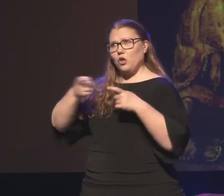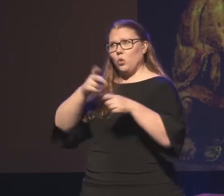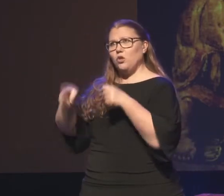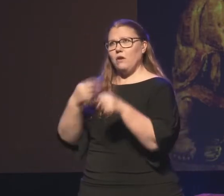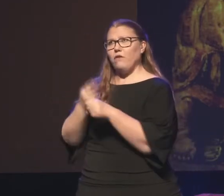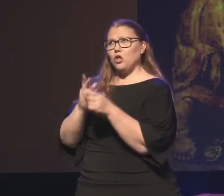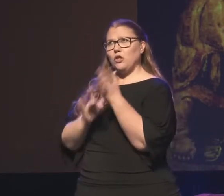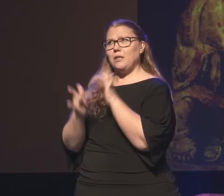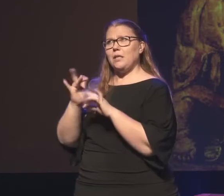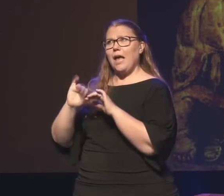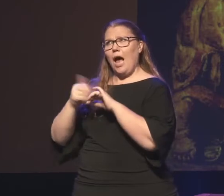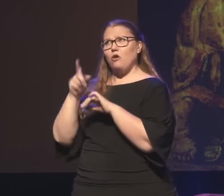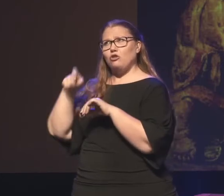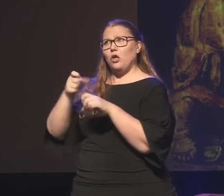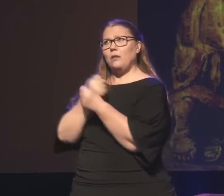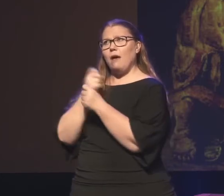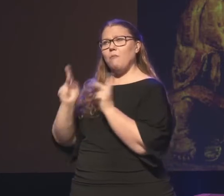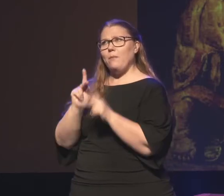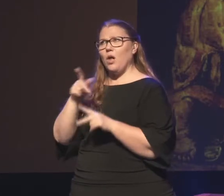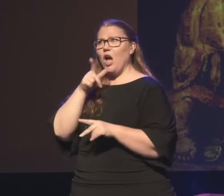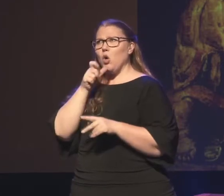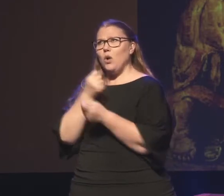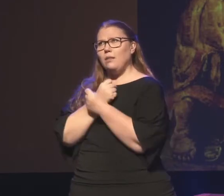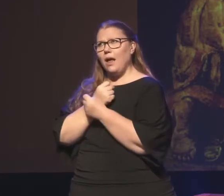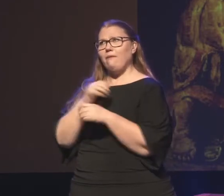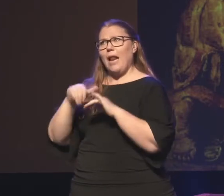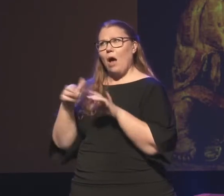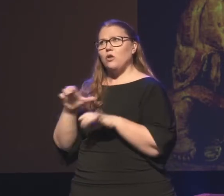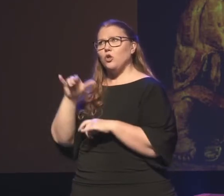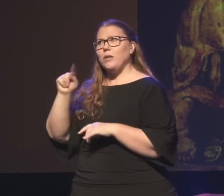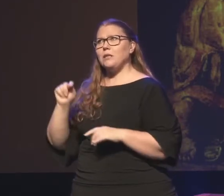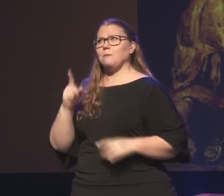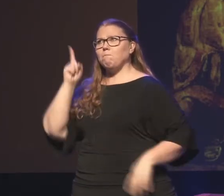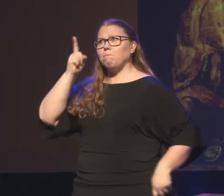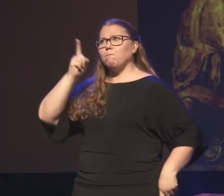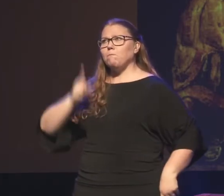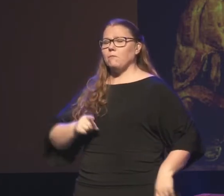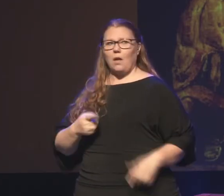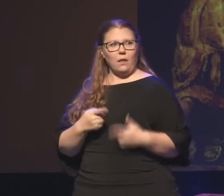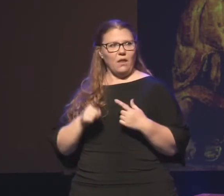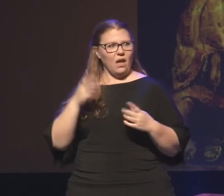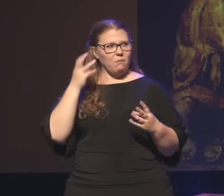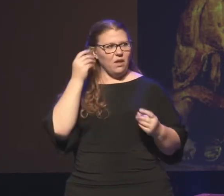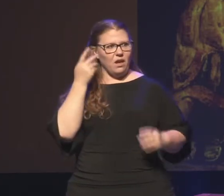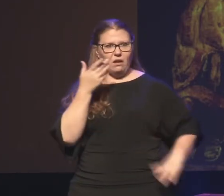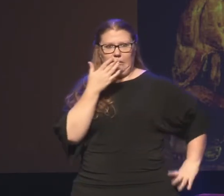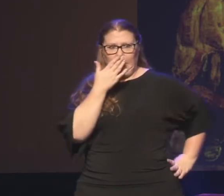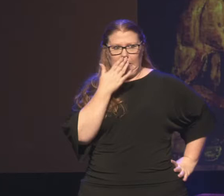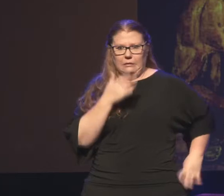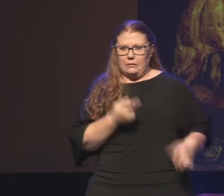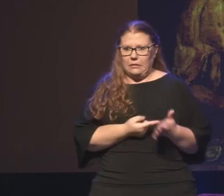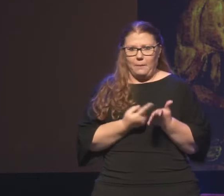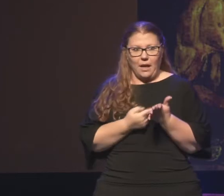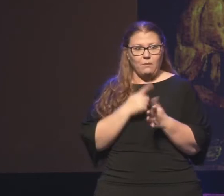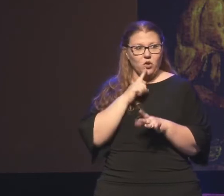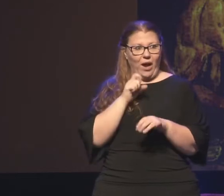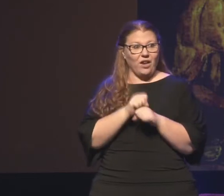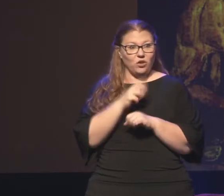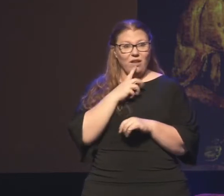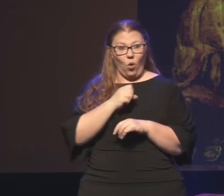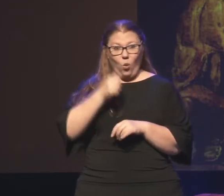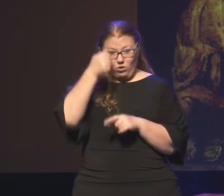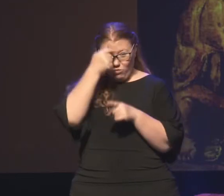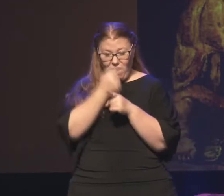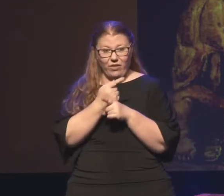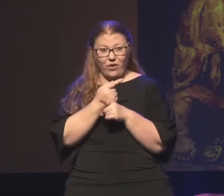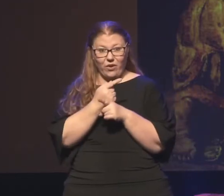tell Jesus how he ought to love people and who and how to do it. And then I got to thinking, sometimes, Dennis, you're actually the older brother